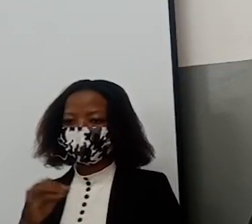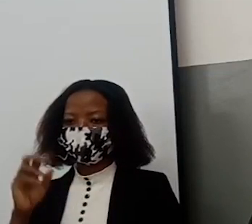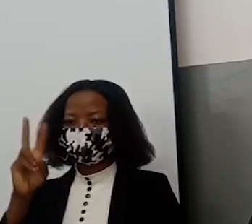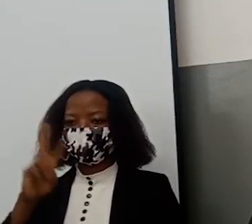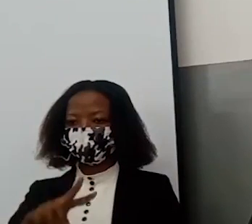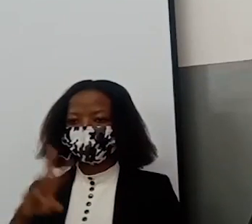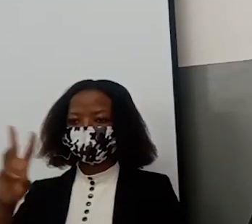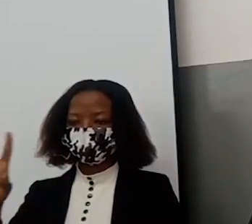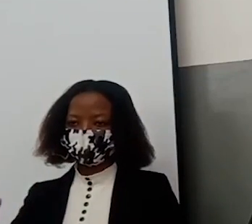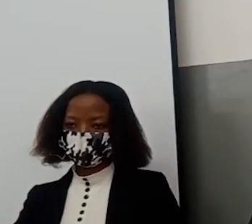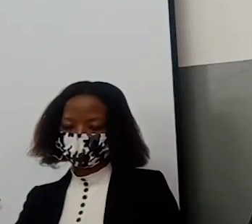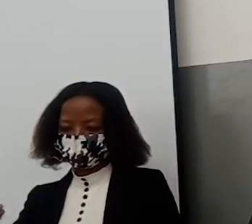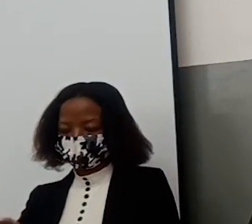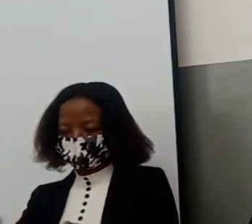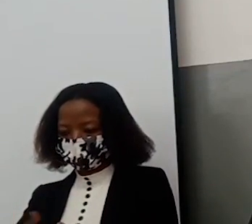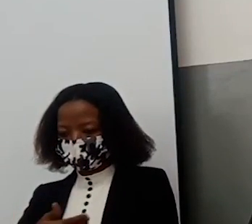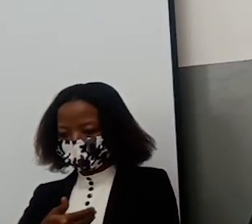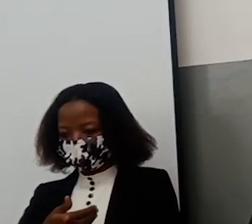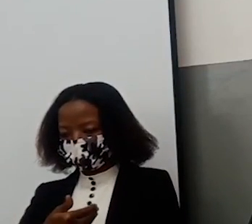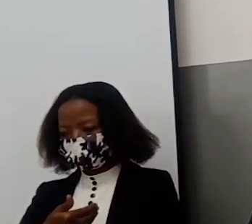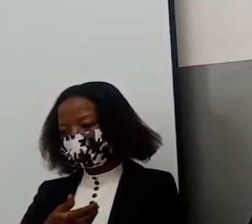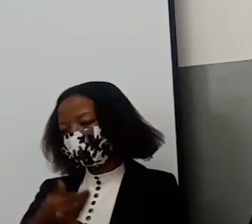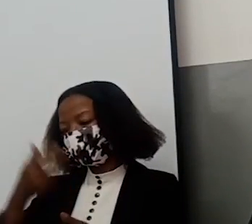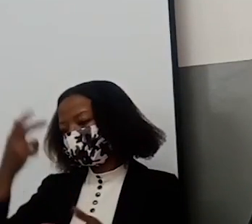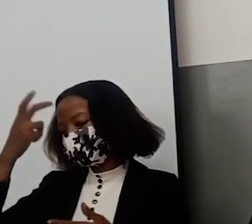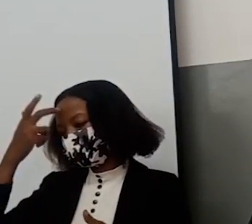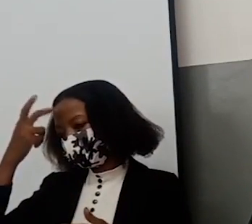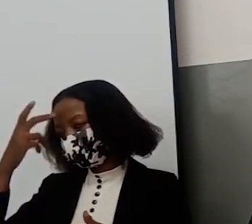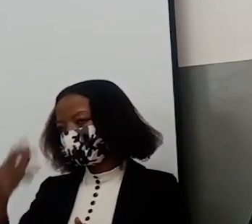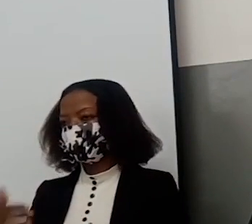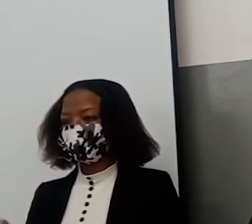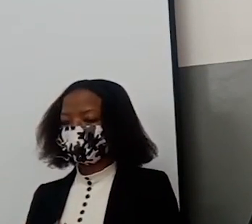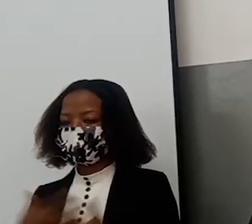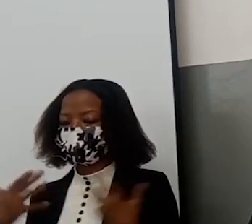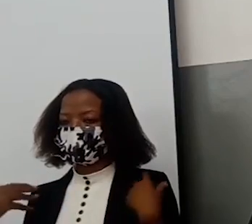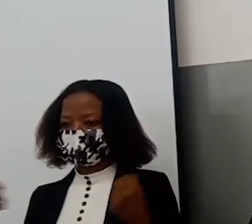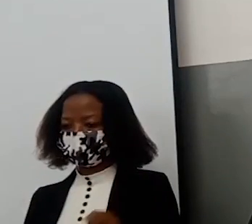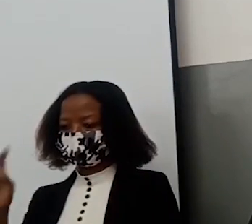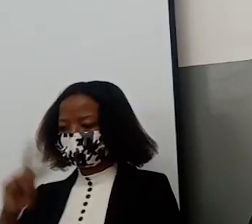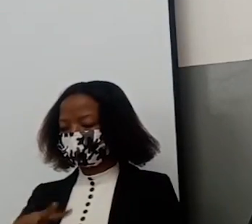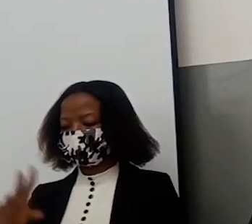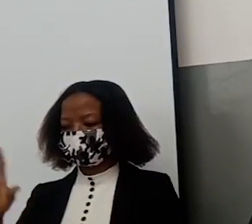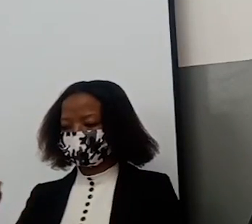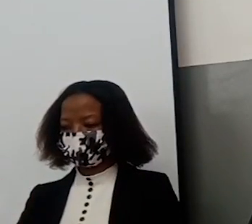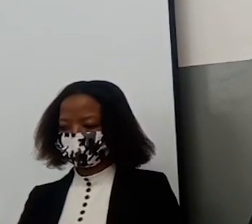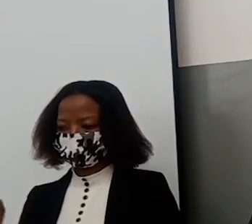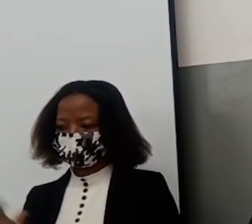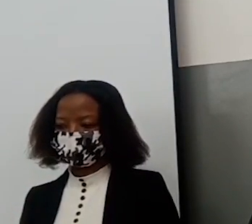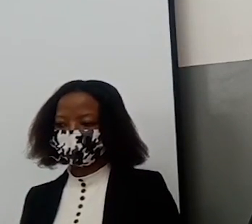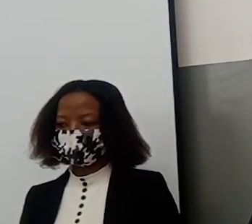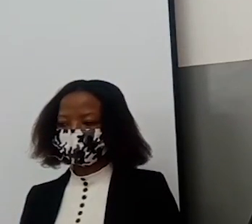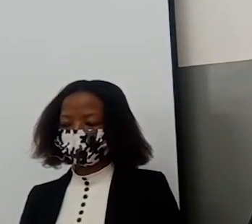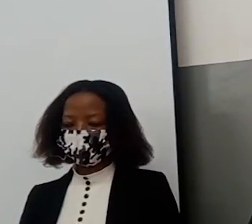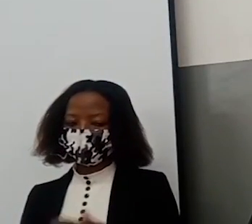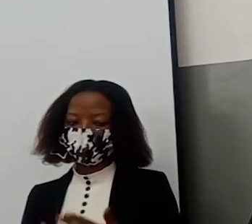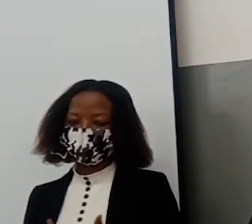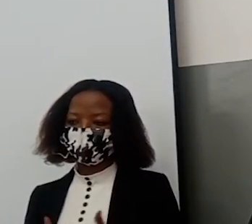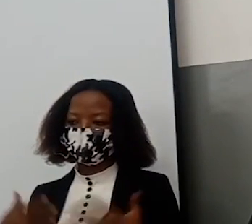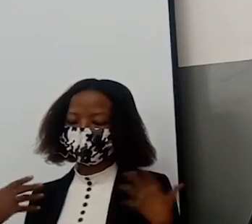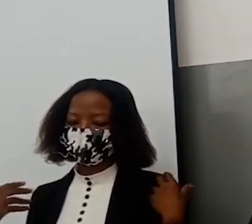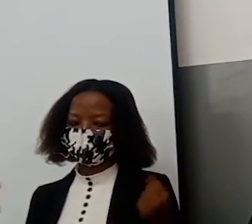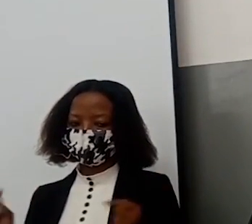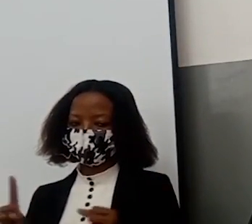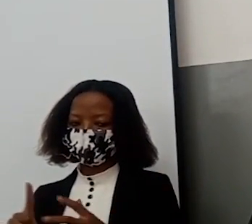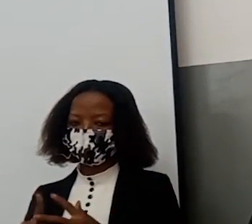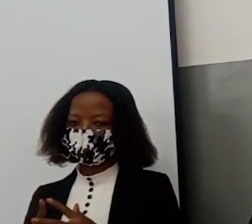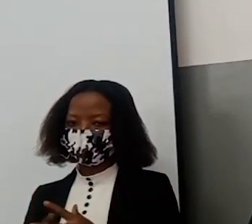26 new cases, and new recoveries were 28, and cumulative recoveries